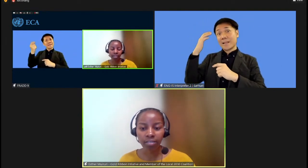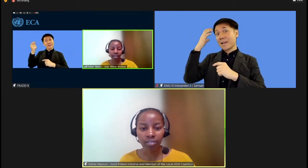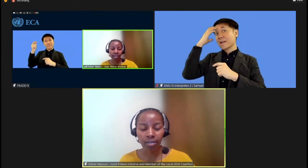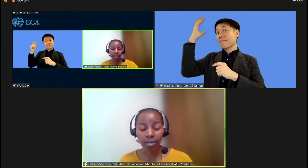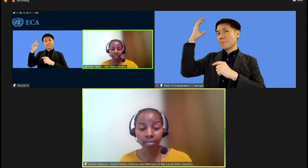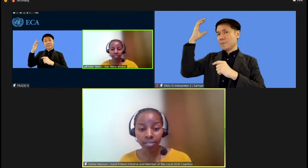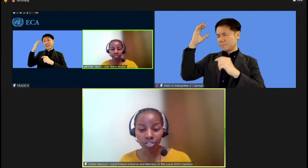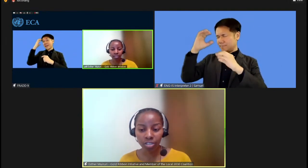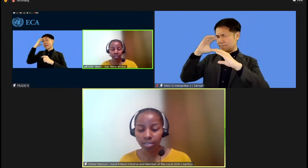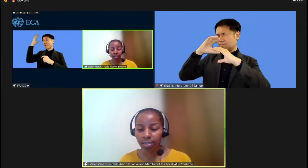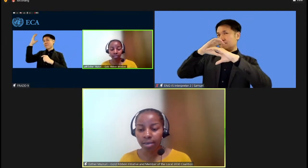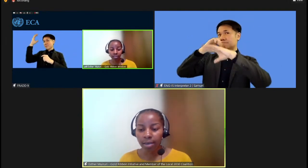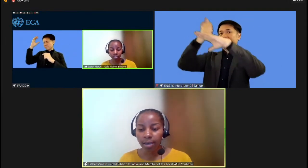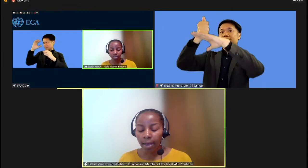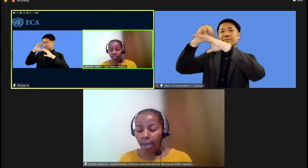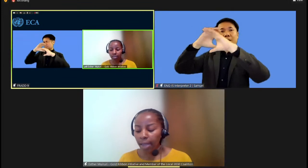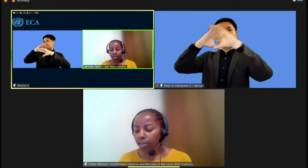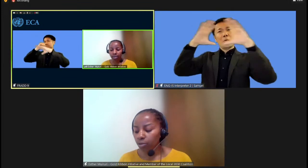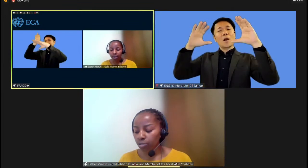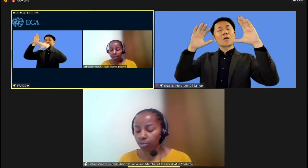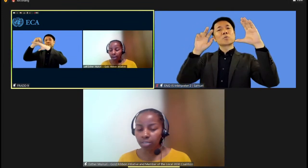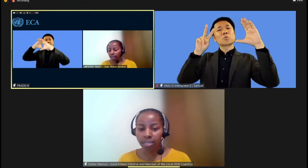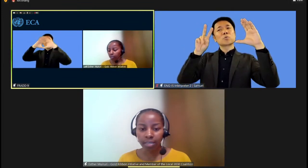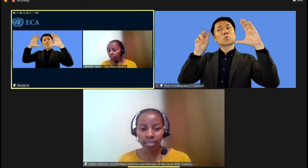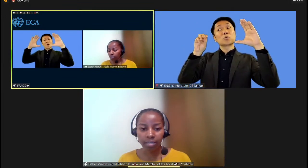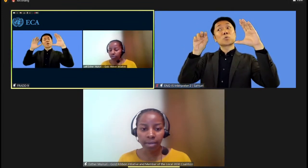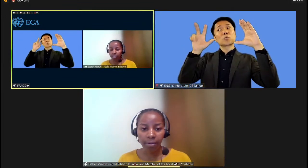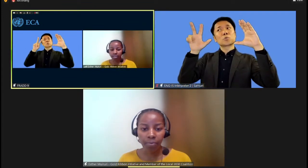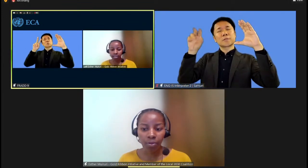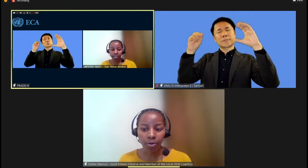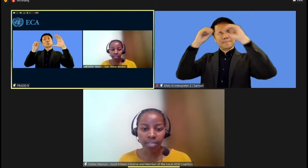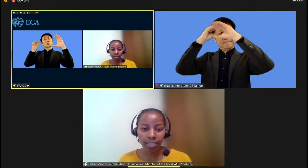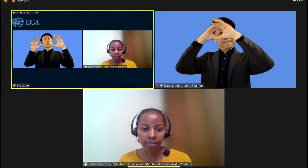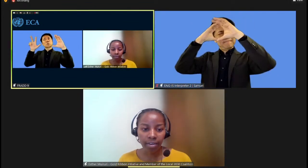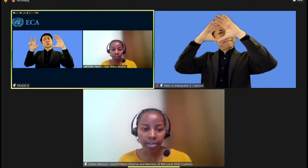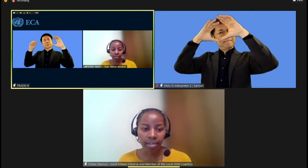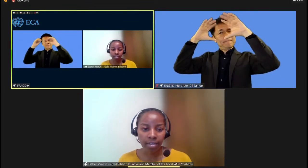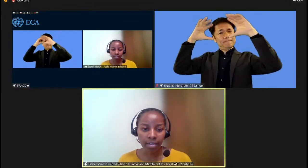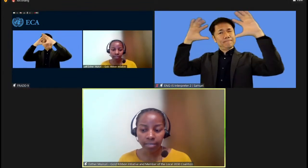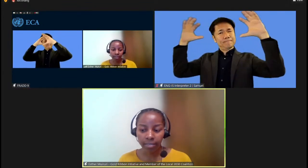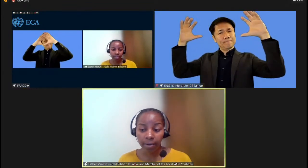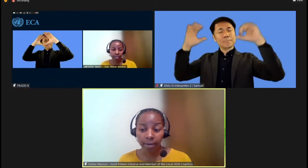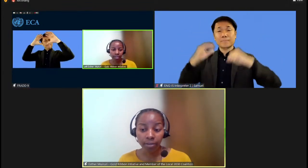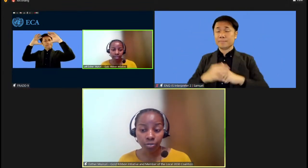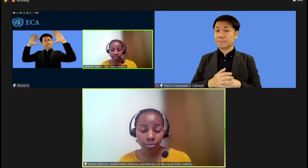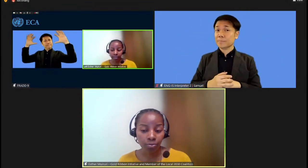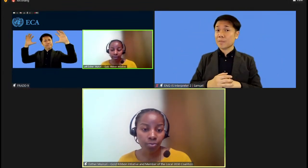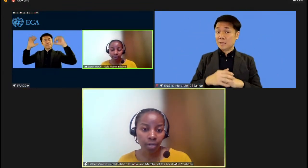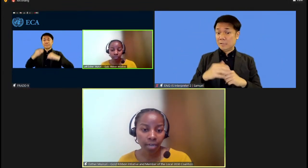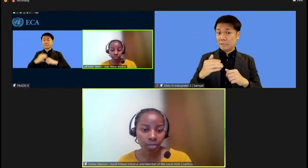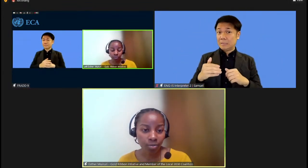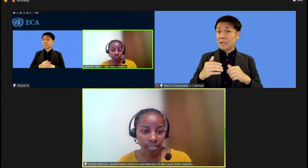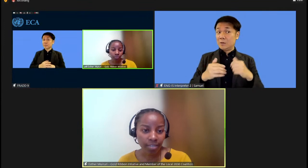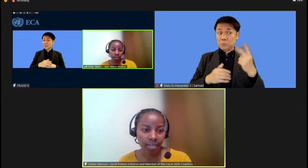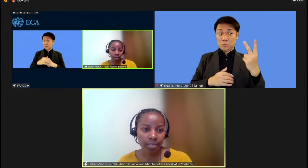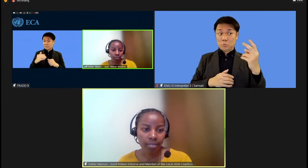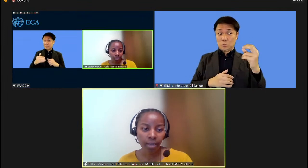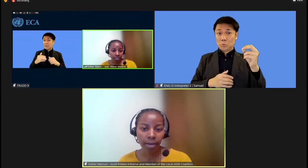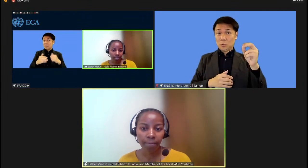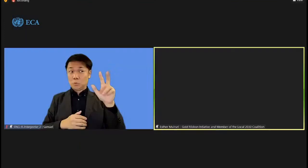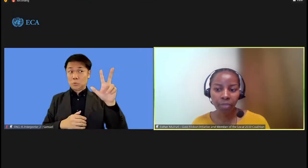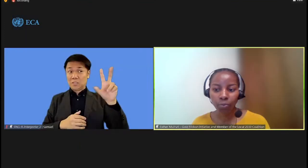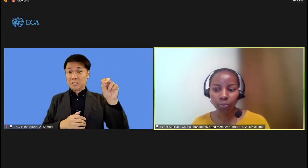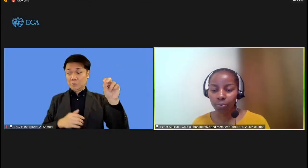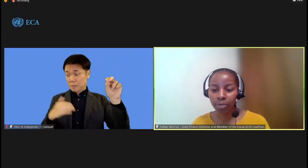the SDGs. And also to say that with only 7 years to